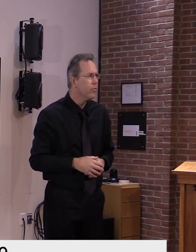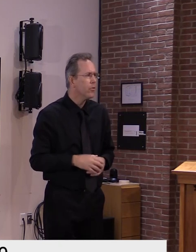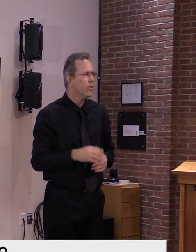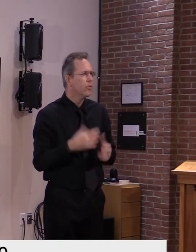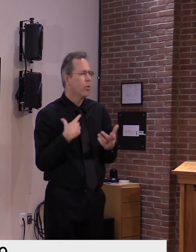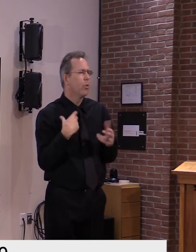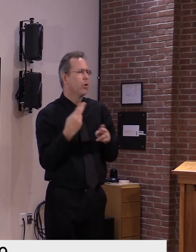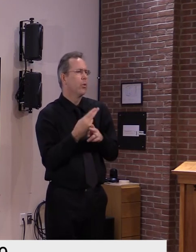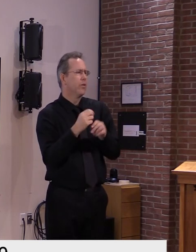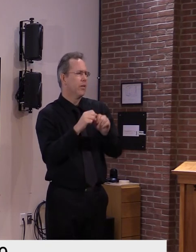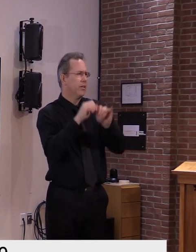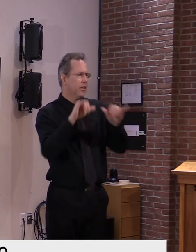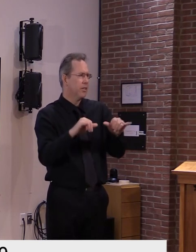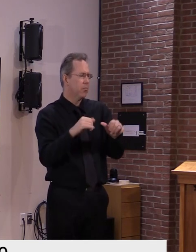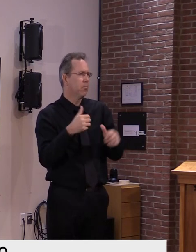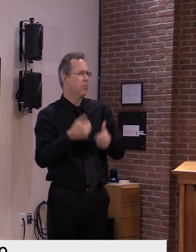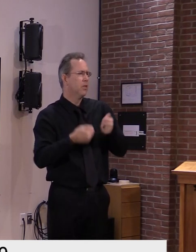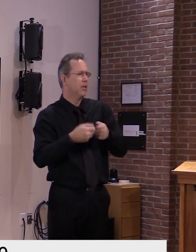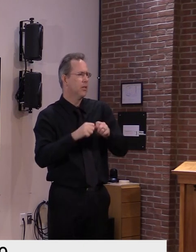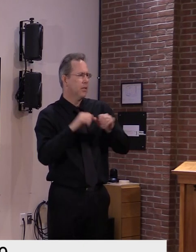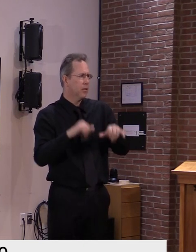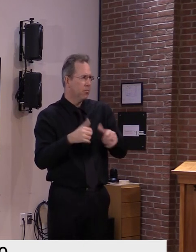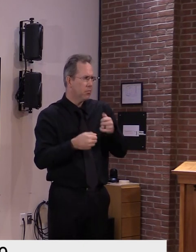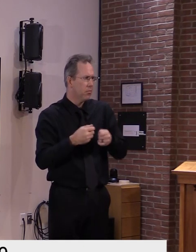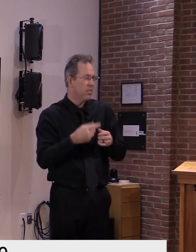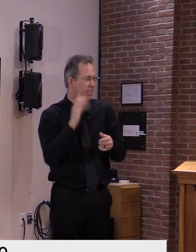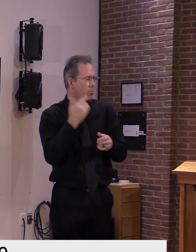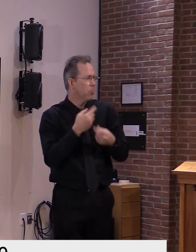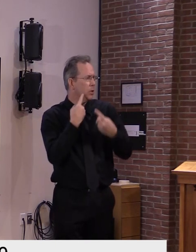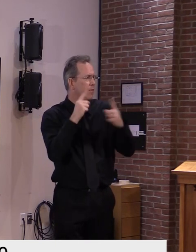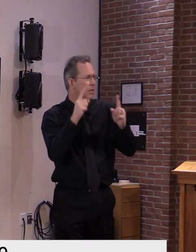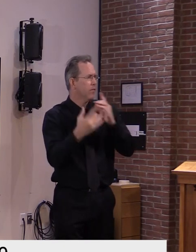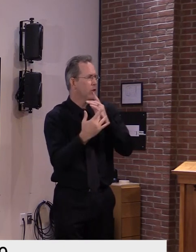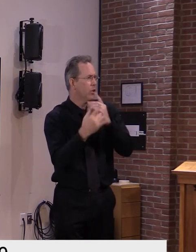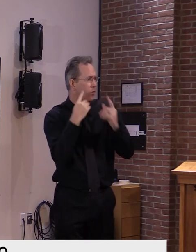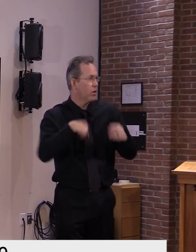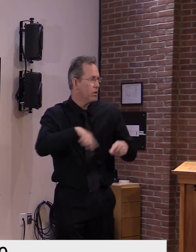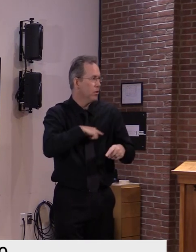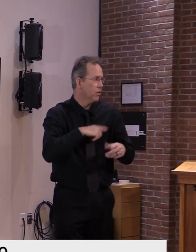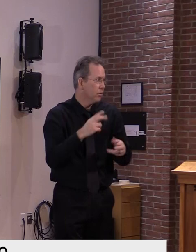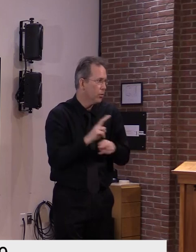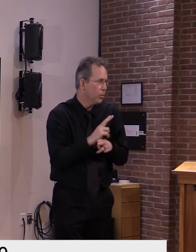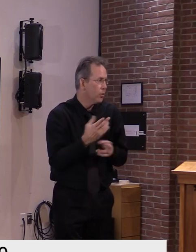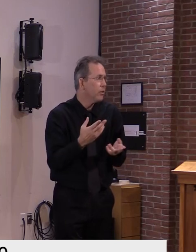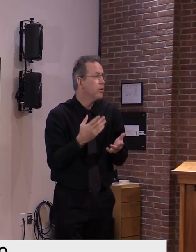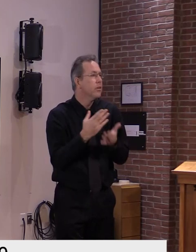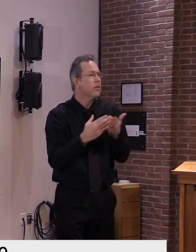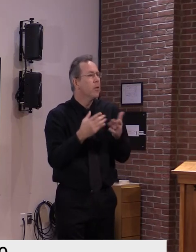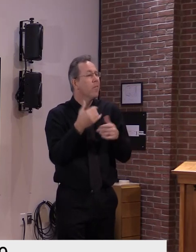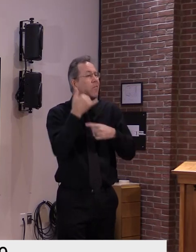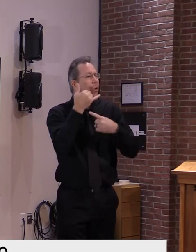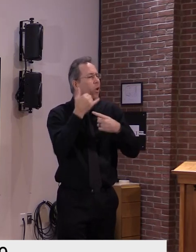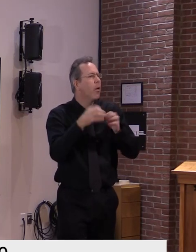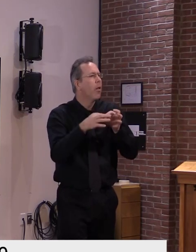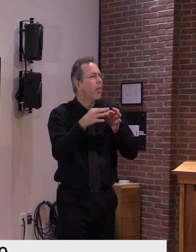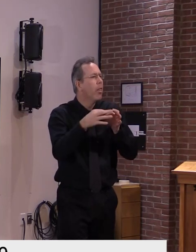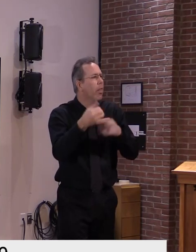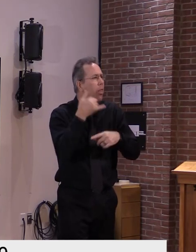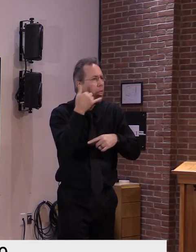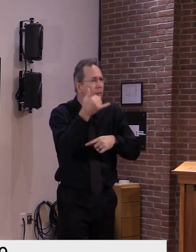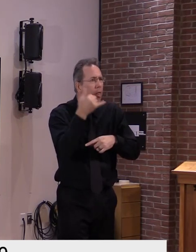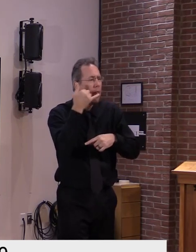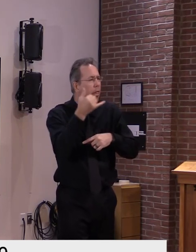believe, in making sure that we contact people as quickly as possible and get them to